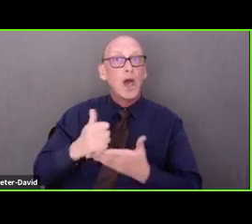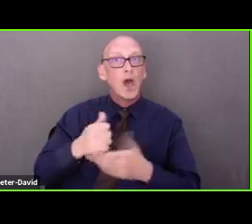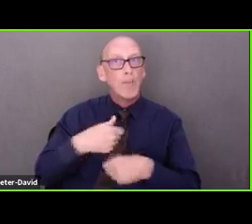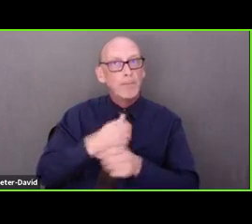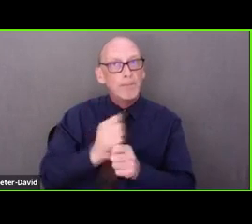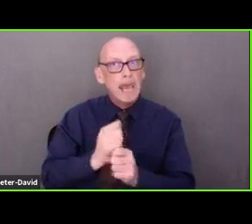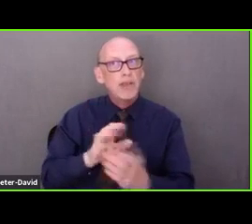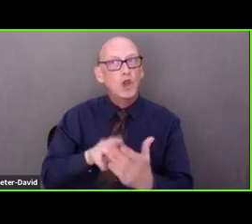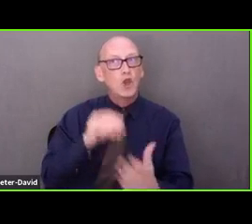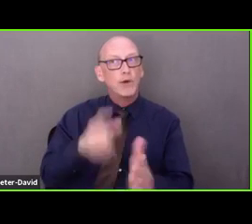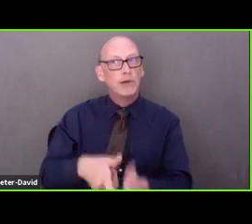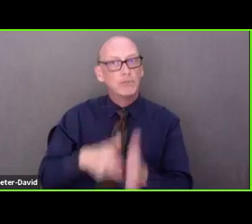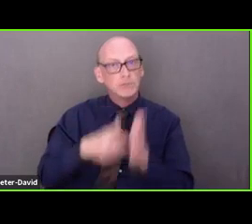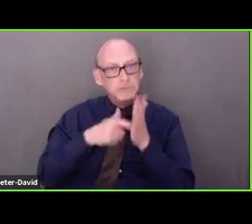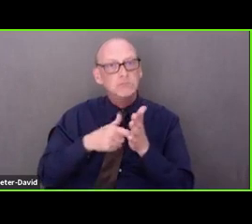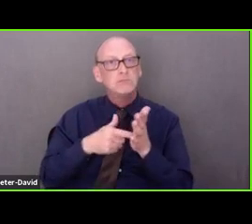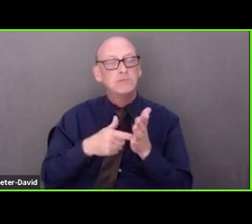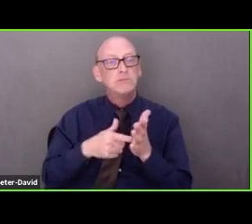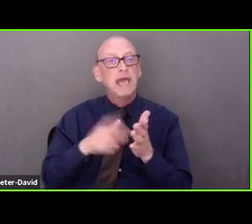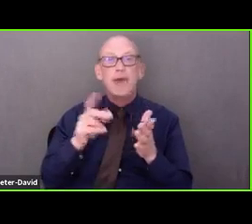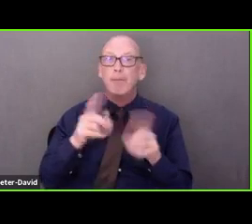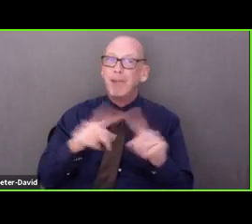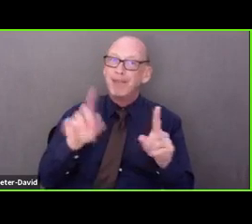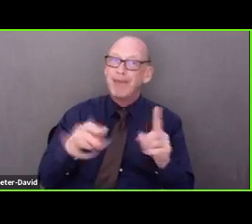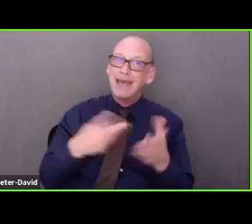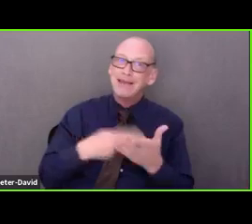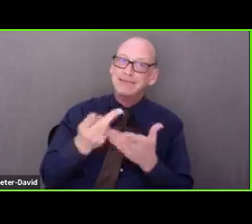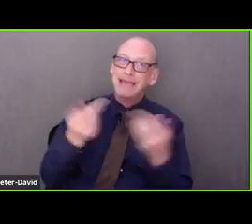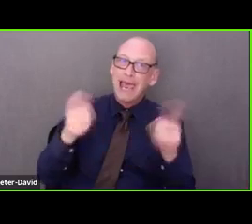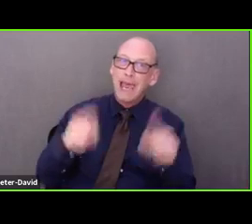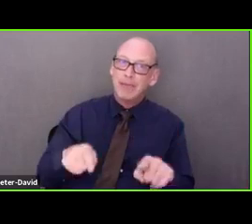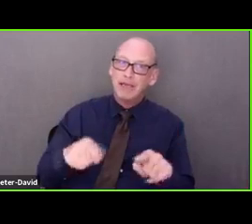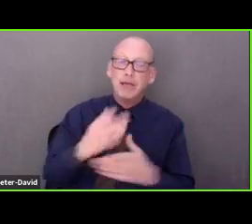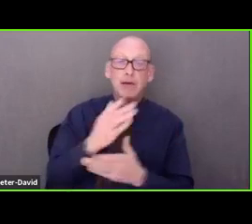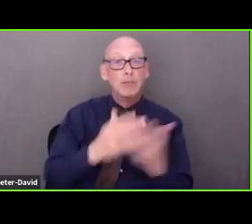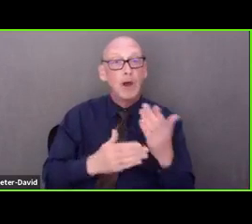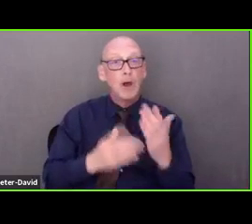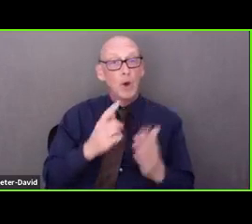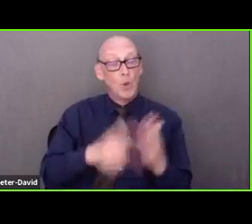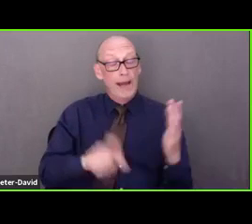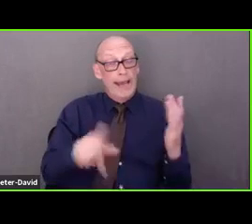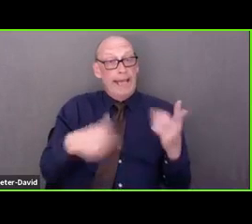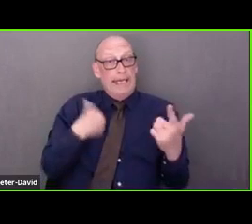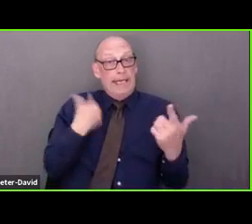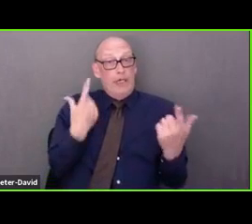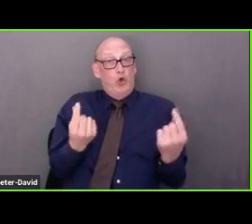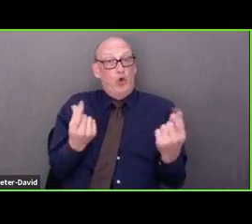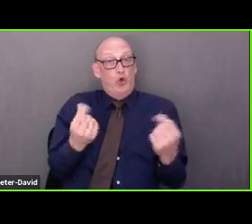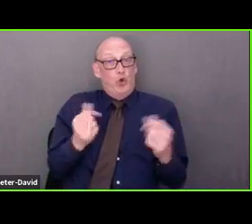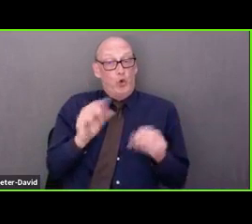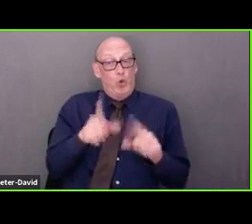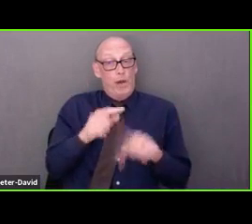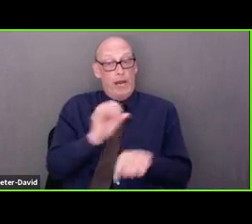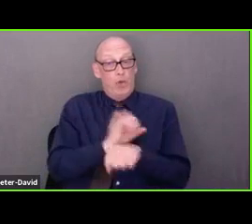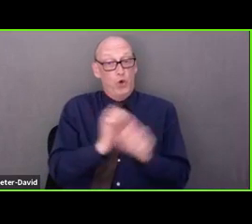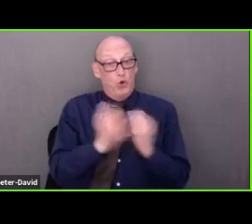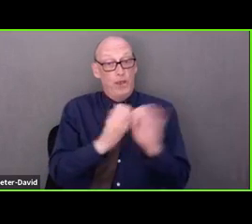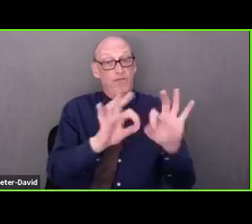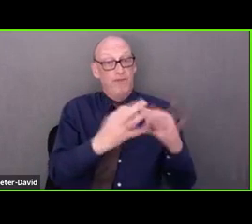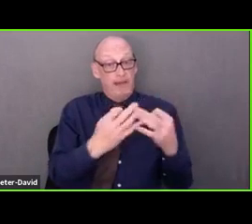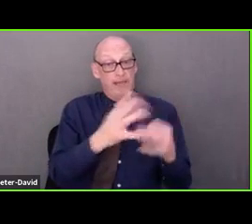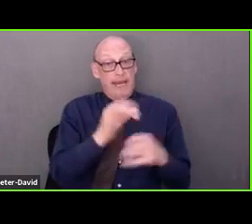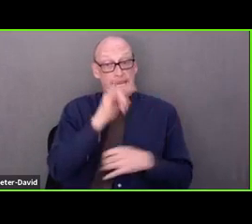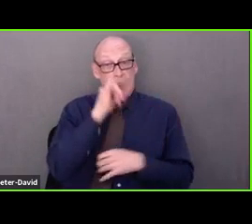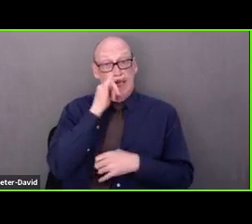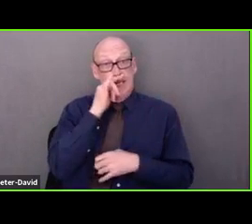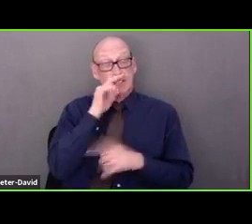requirements, and that failed to happen. So part of what I need to do when I'm working with both kids and families is